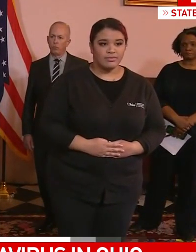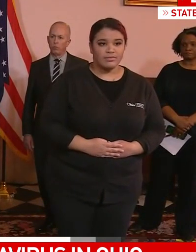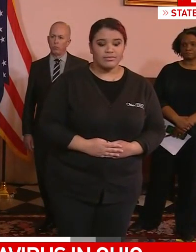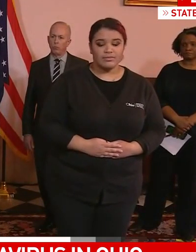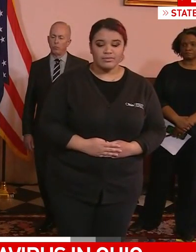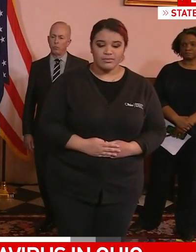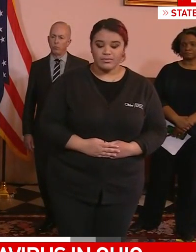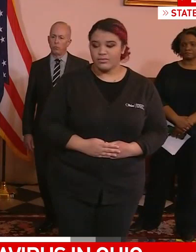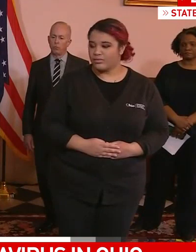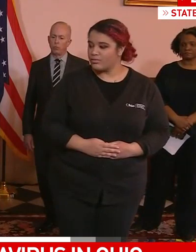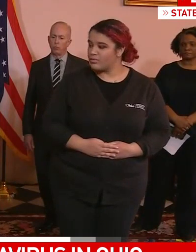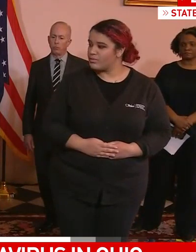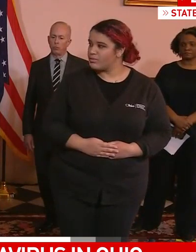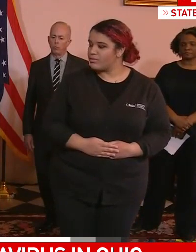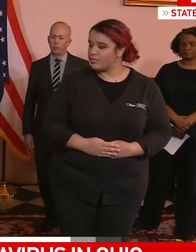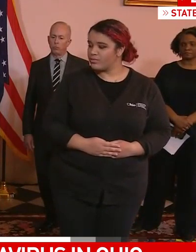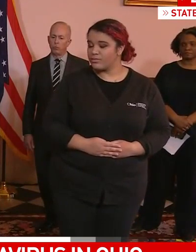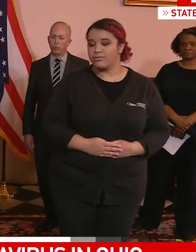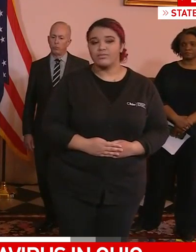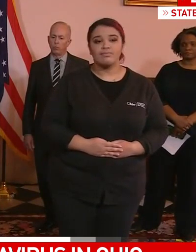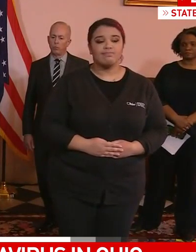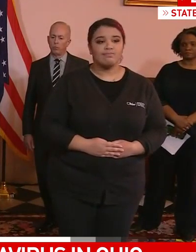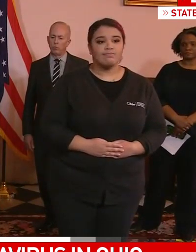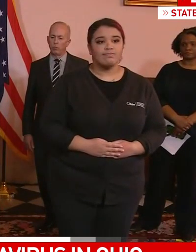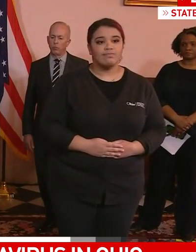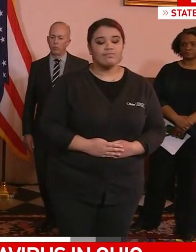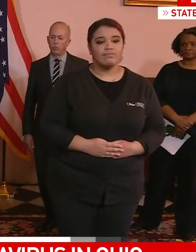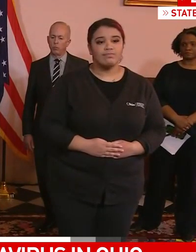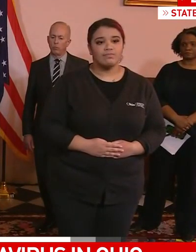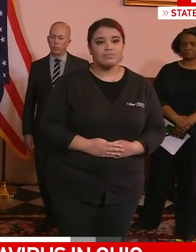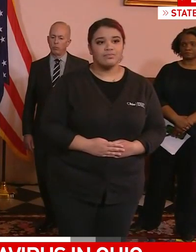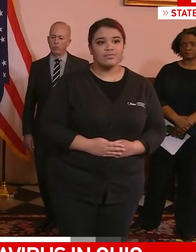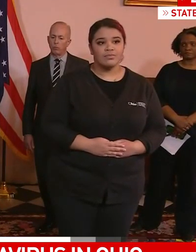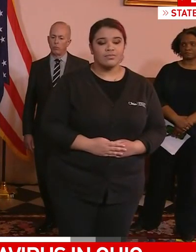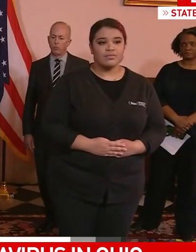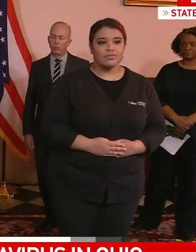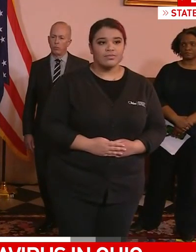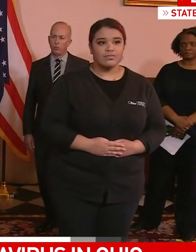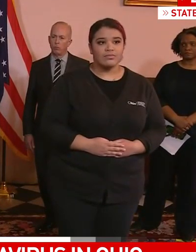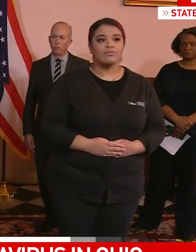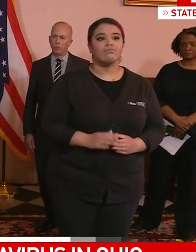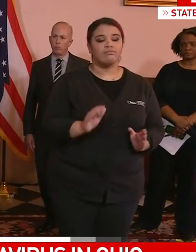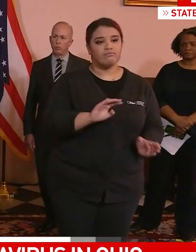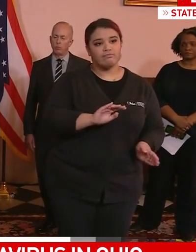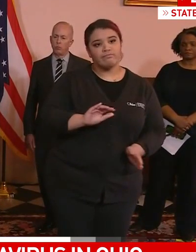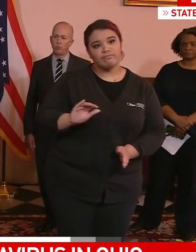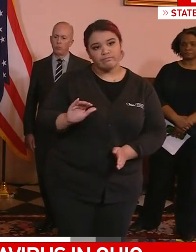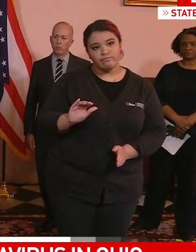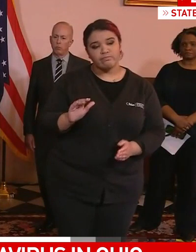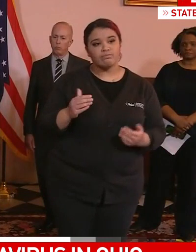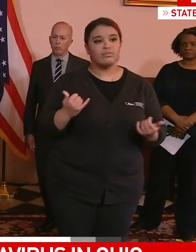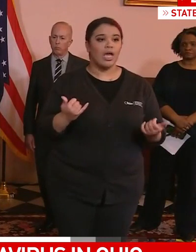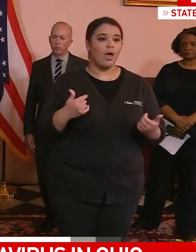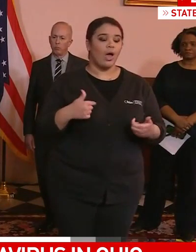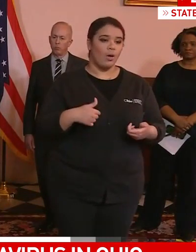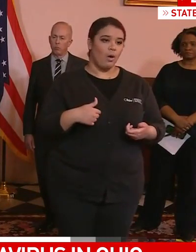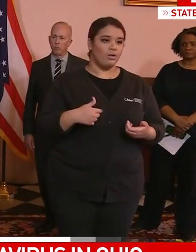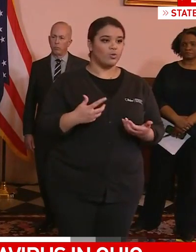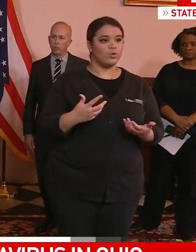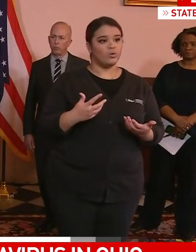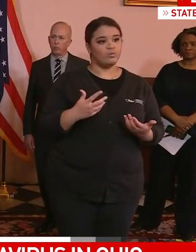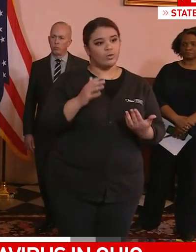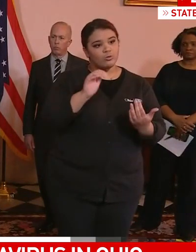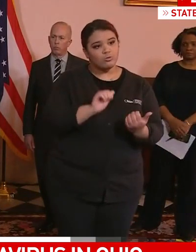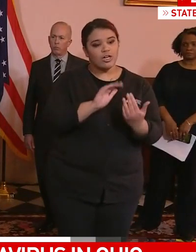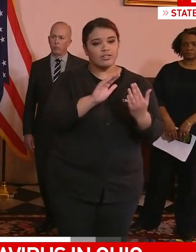I want to talk for a moment about one of our challenges that we know is coming,